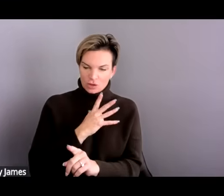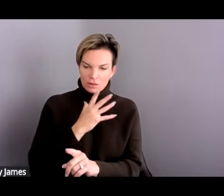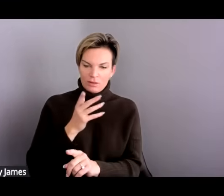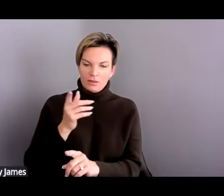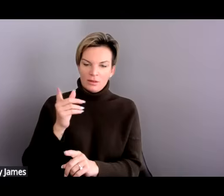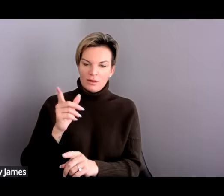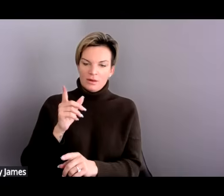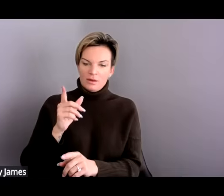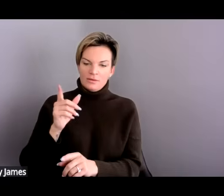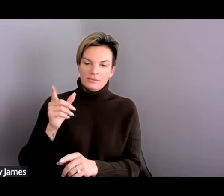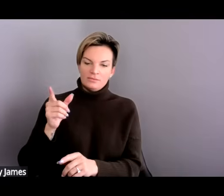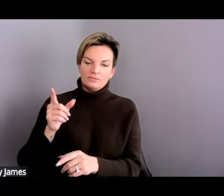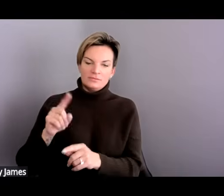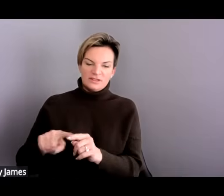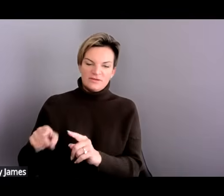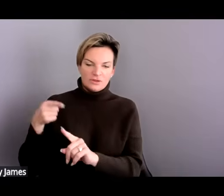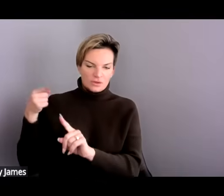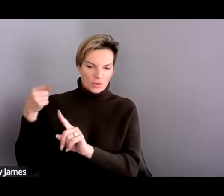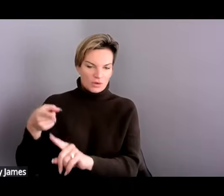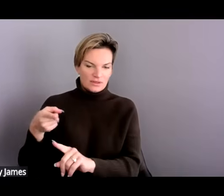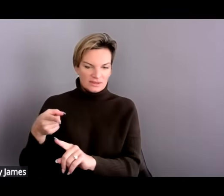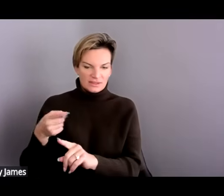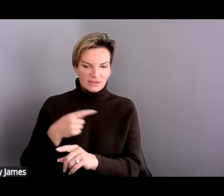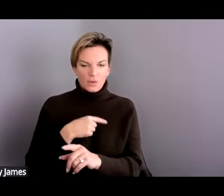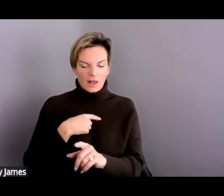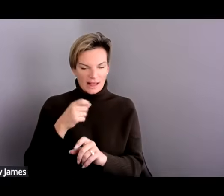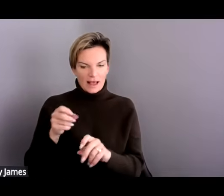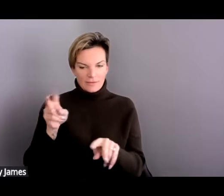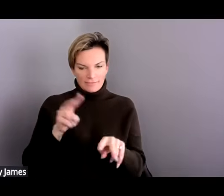now on qualified voter file whenever we can. Now, if the